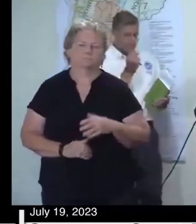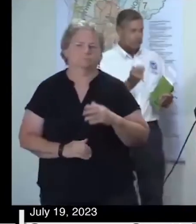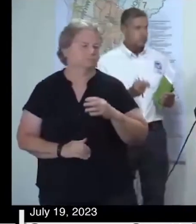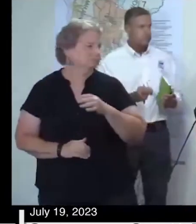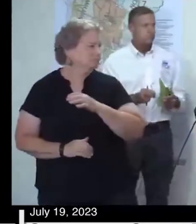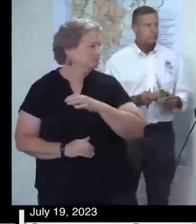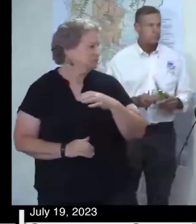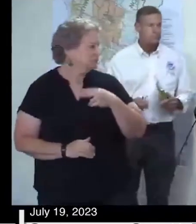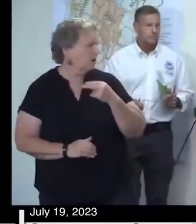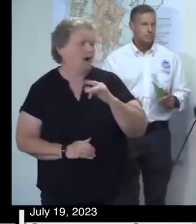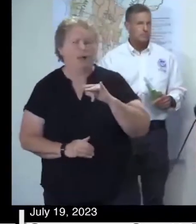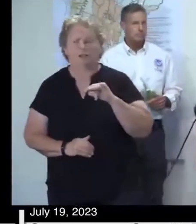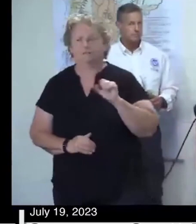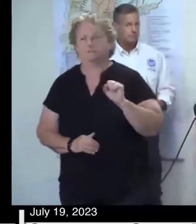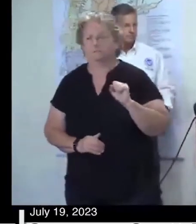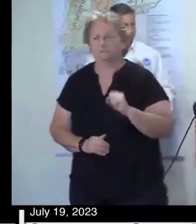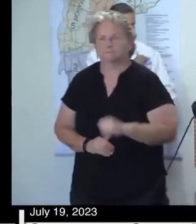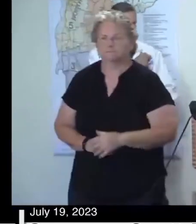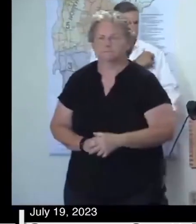Thank you.